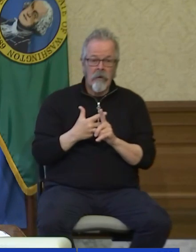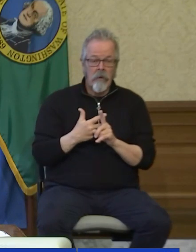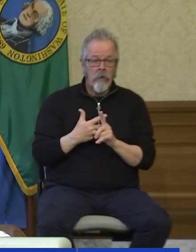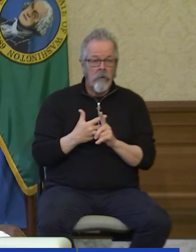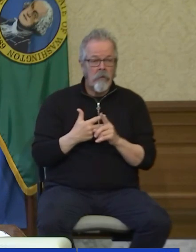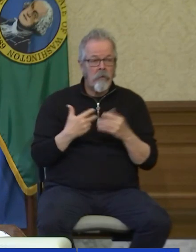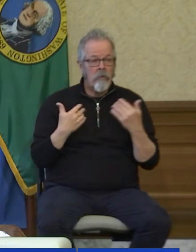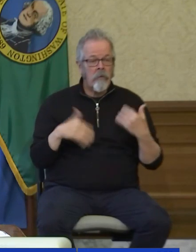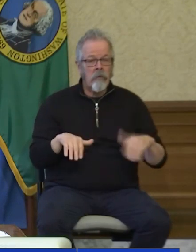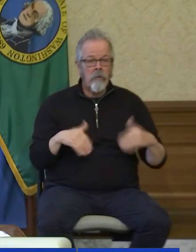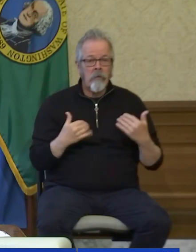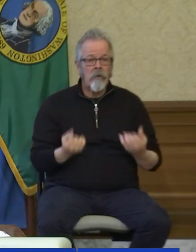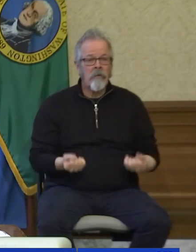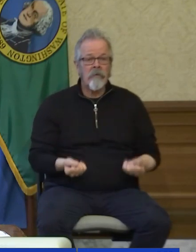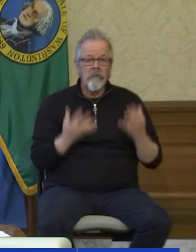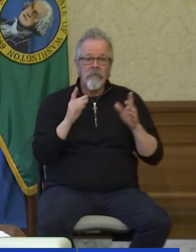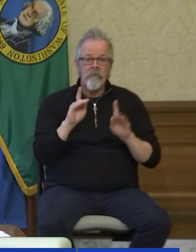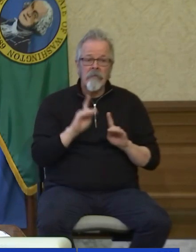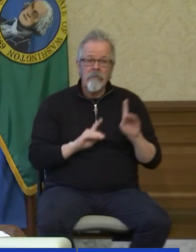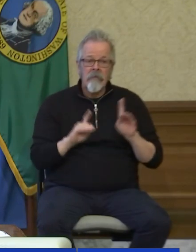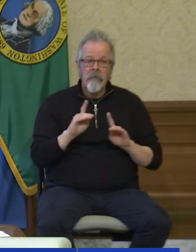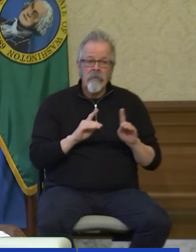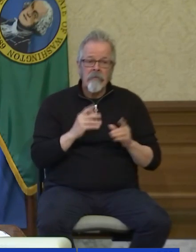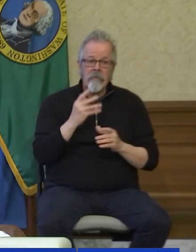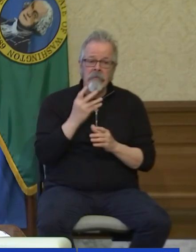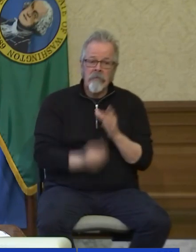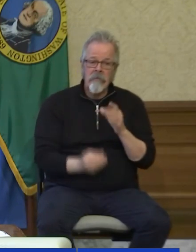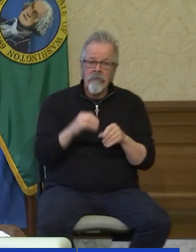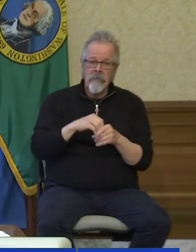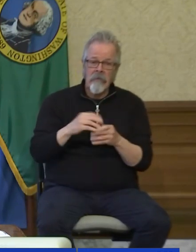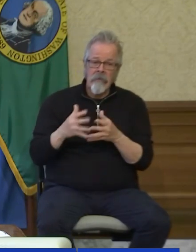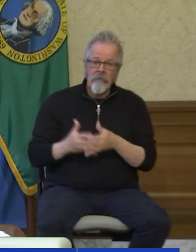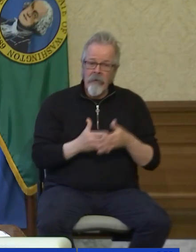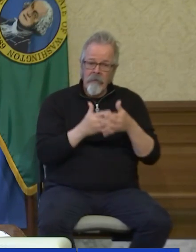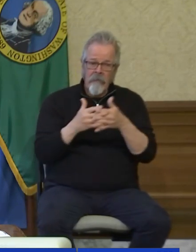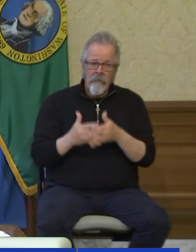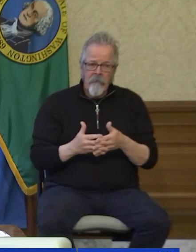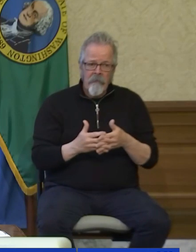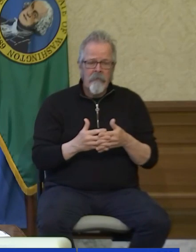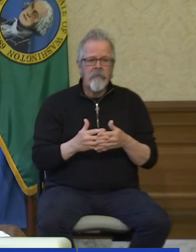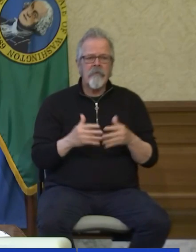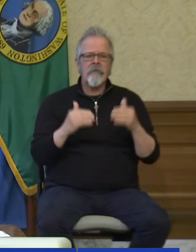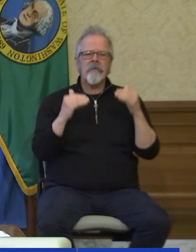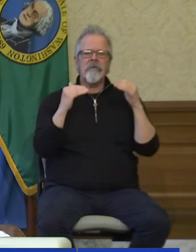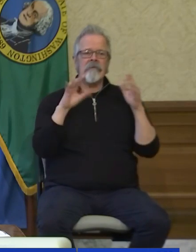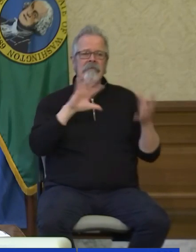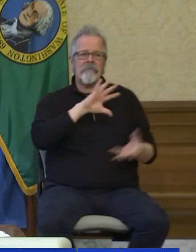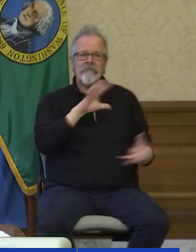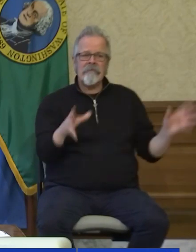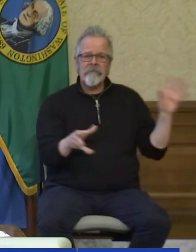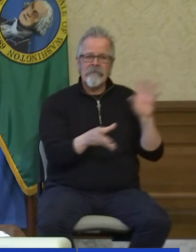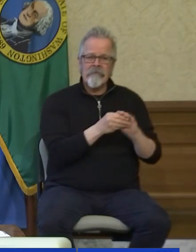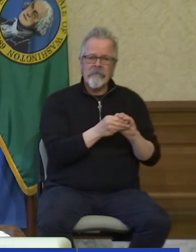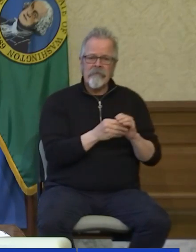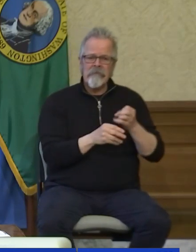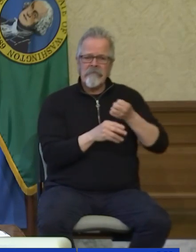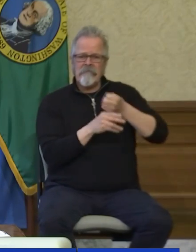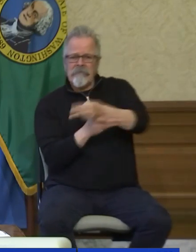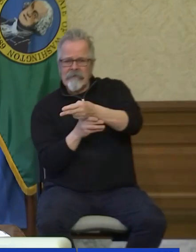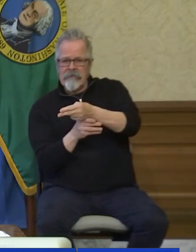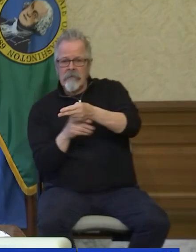As economist Justin Wolfers put it Thursday, there is no economic health without public